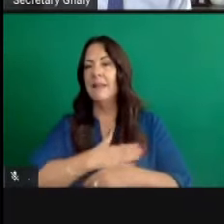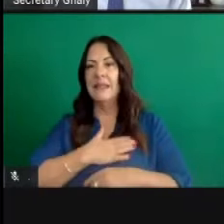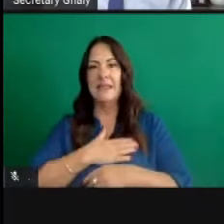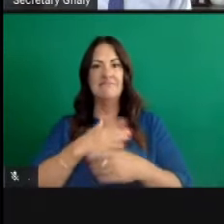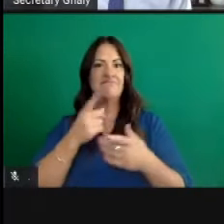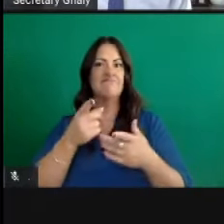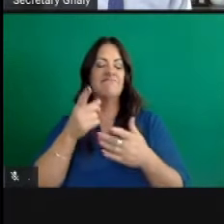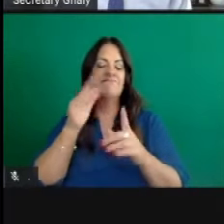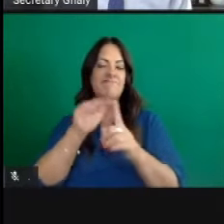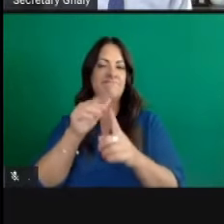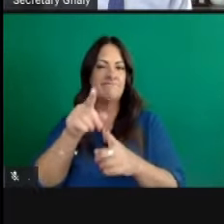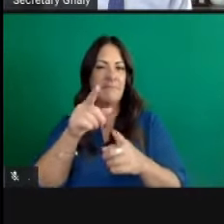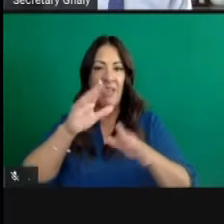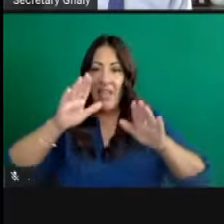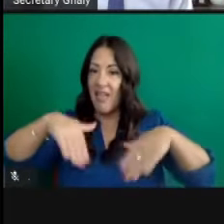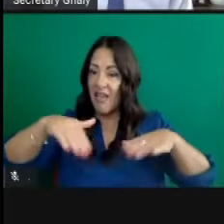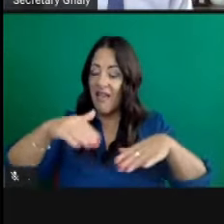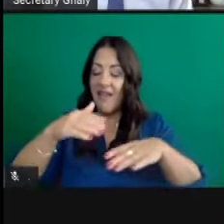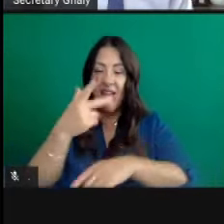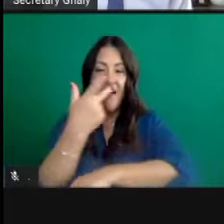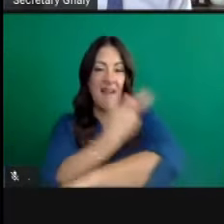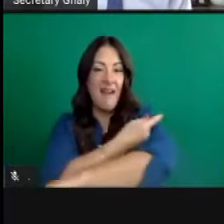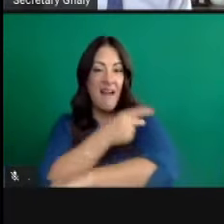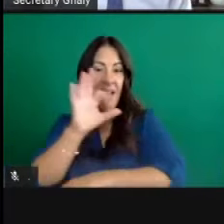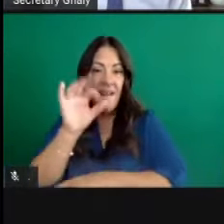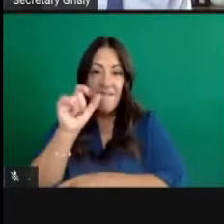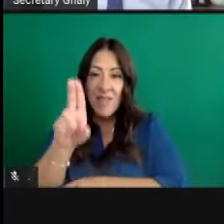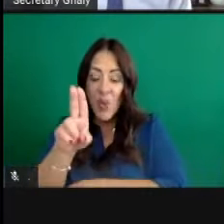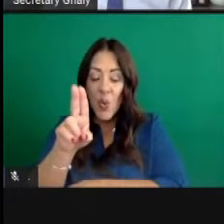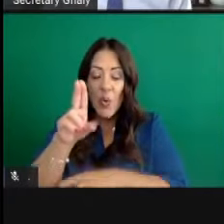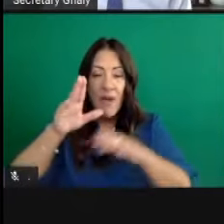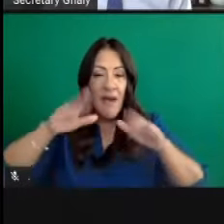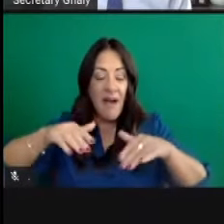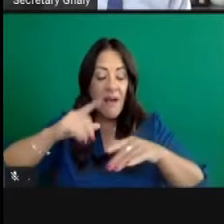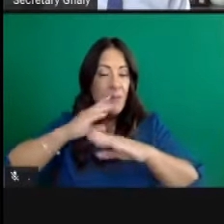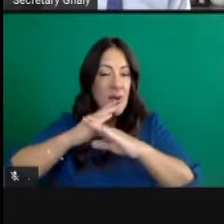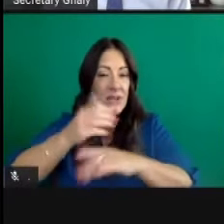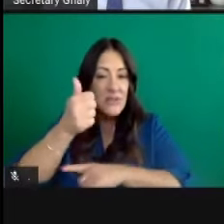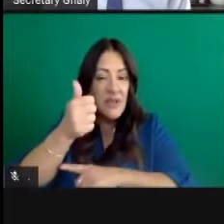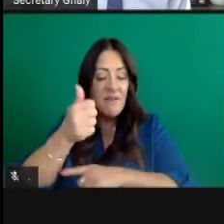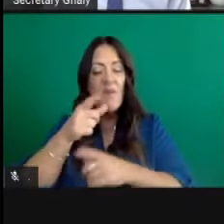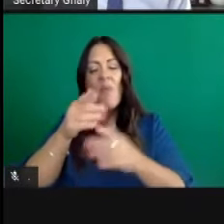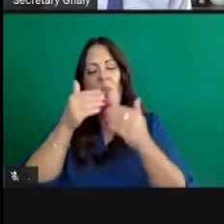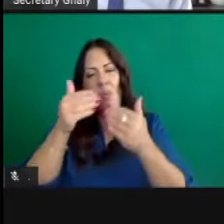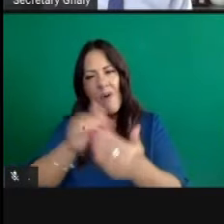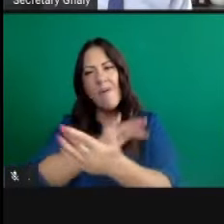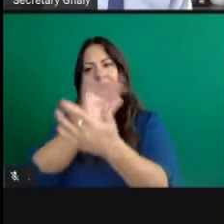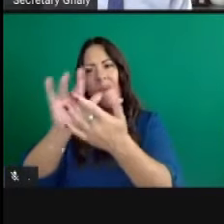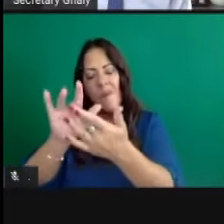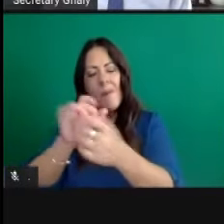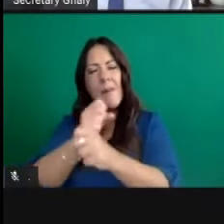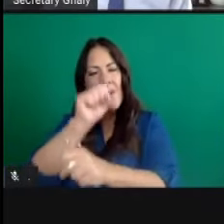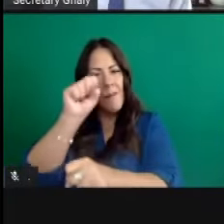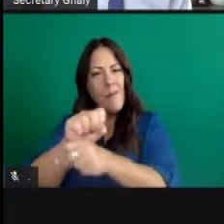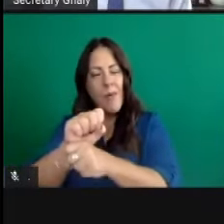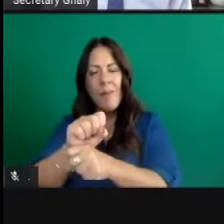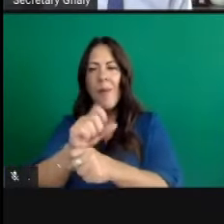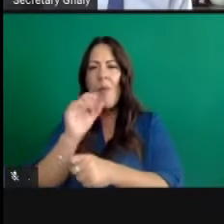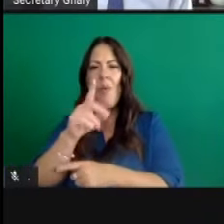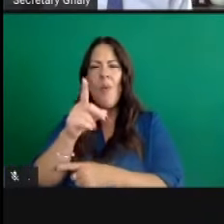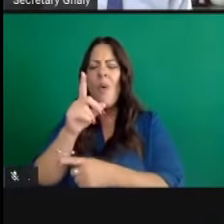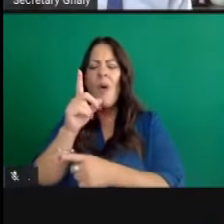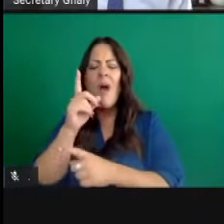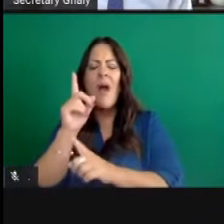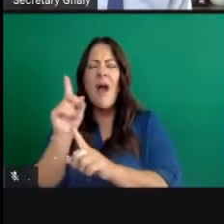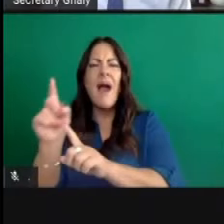chance to remind you that if you haven't already, please get your flu shot, make an appointment, find out where you can get your flu shot,